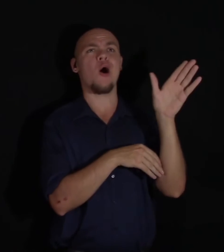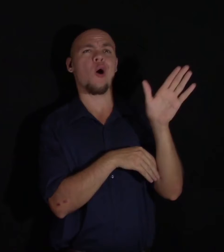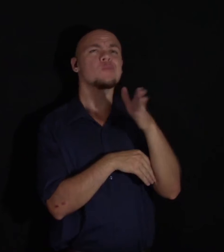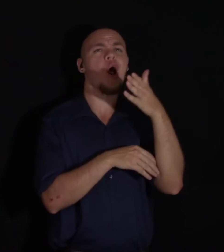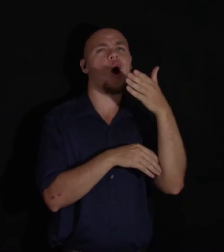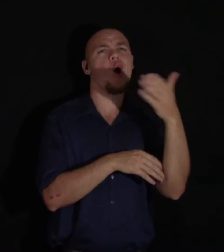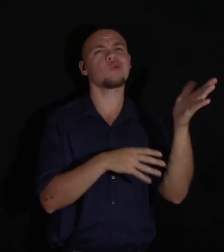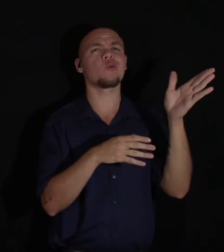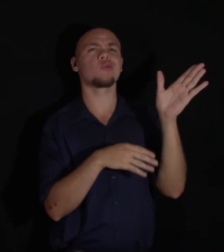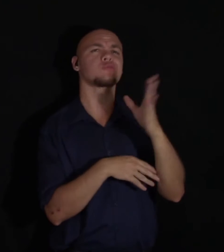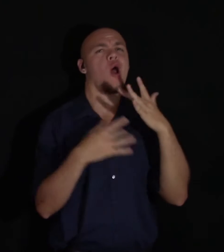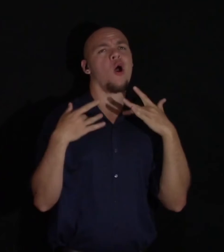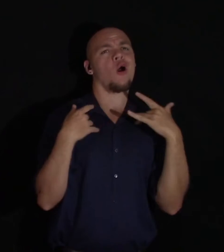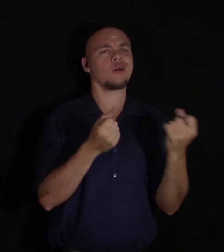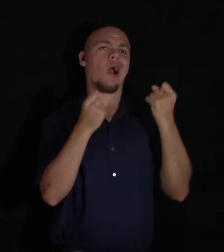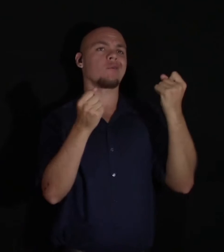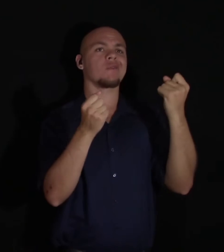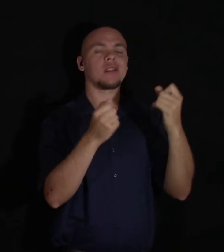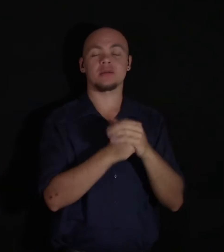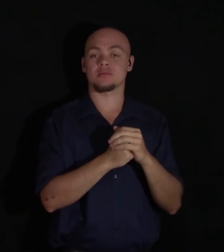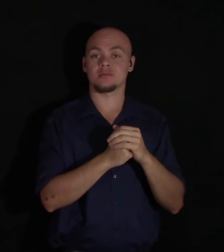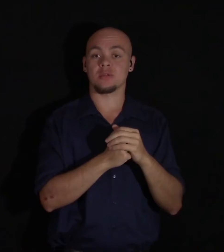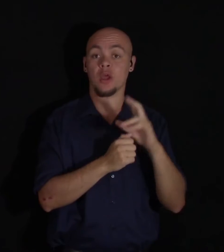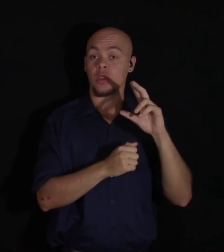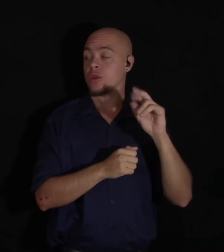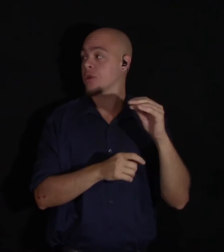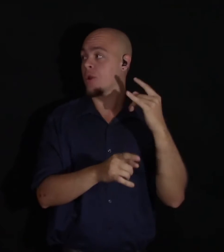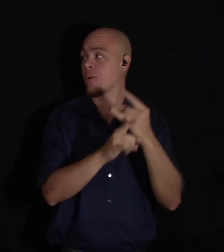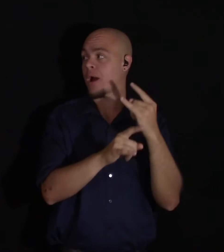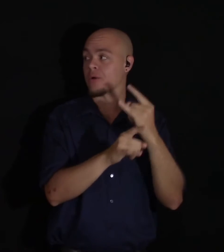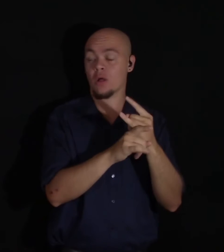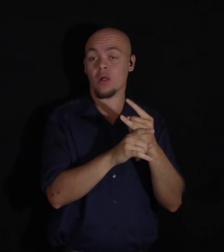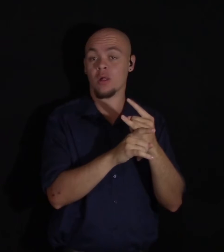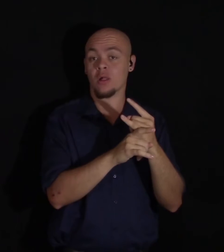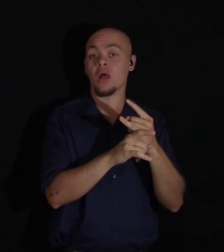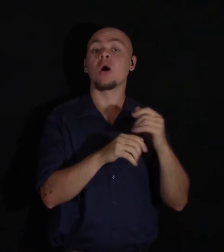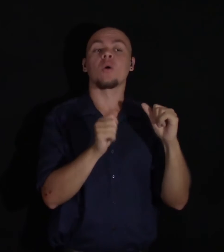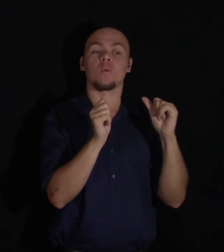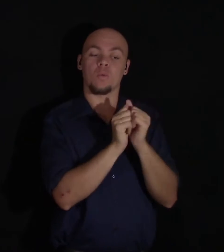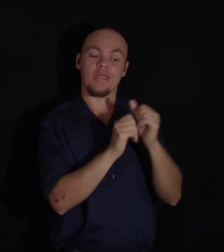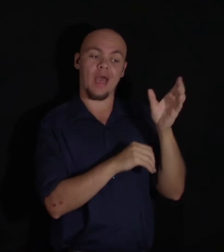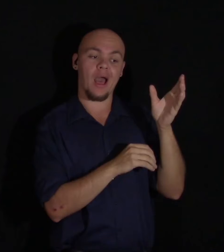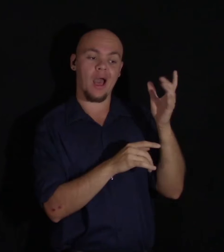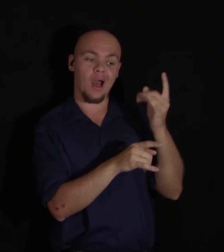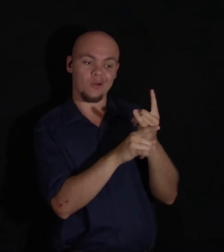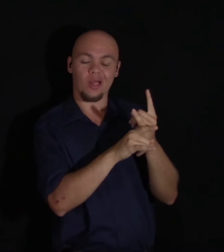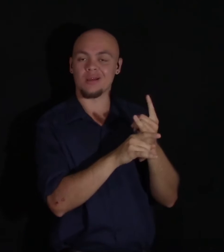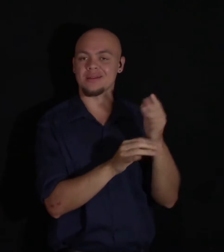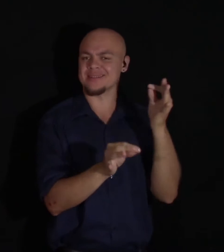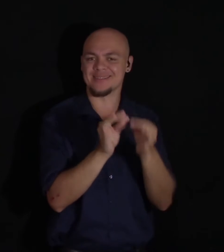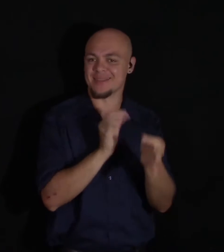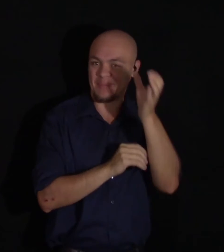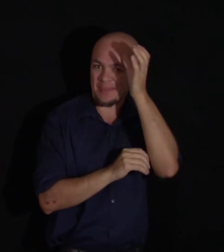So confident, flowing in the air. No alcohol. With alcohol. Very simple concept.